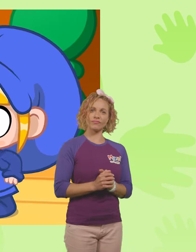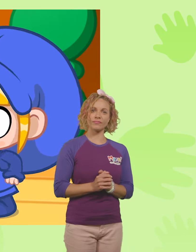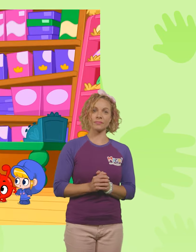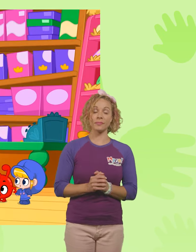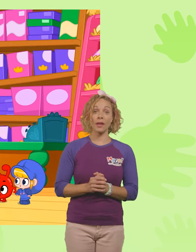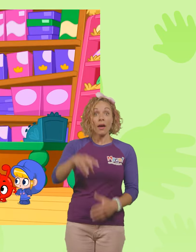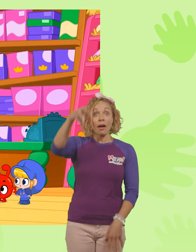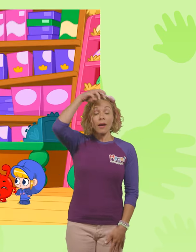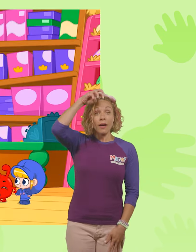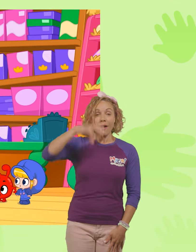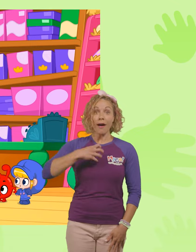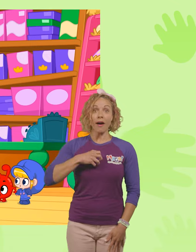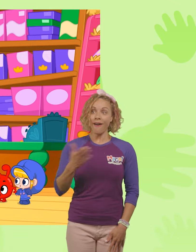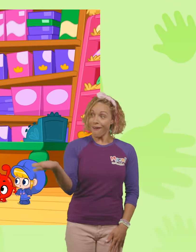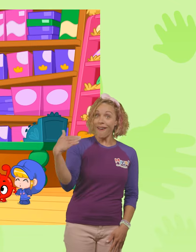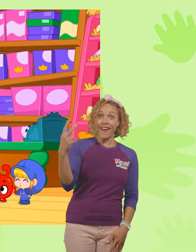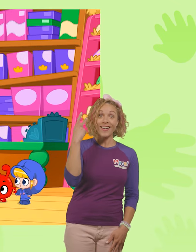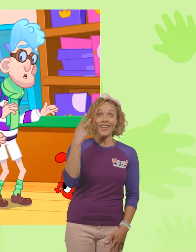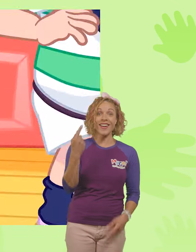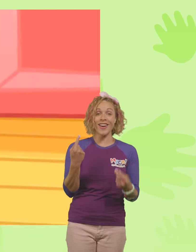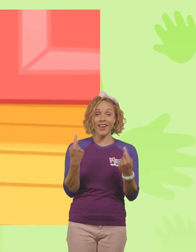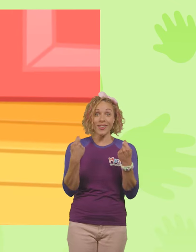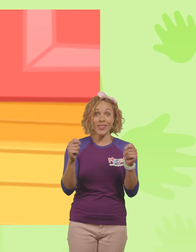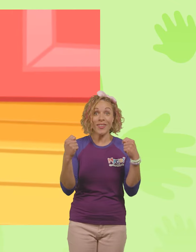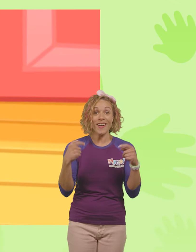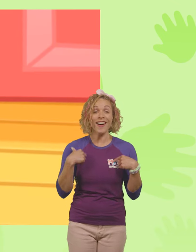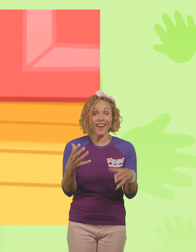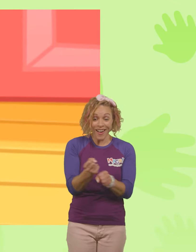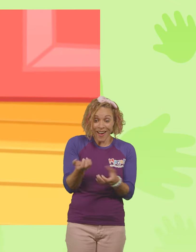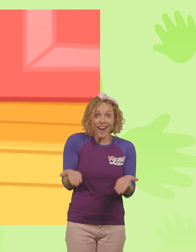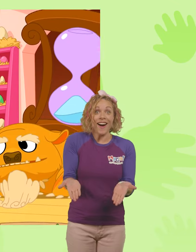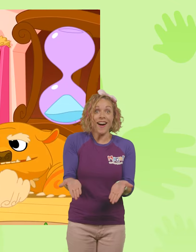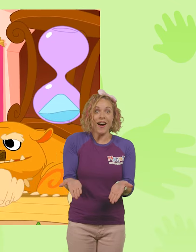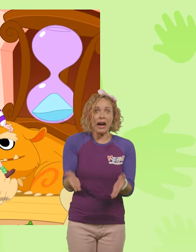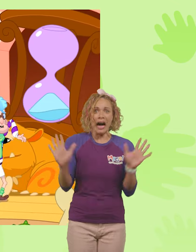Mila, Morphle, look at this new toy I got.